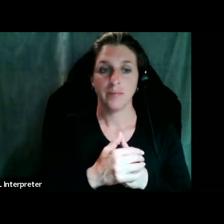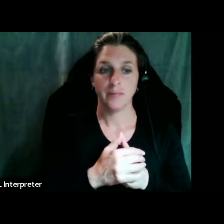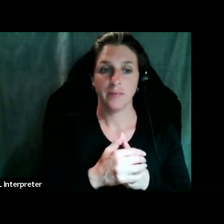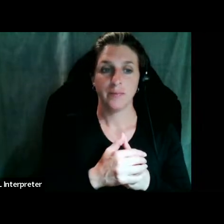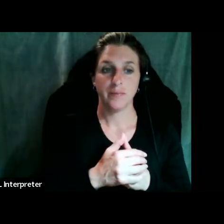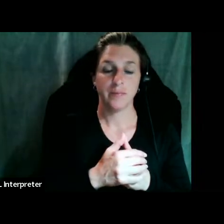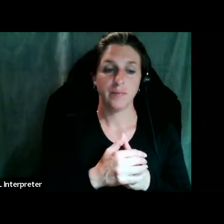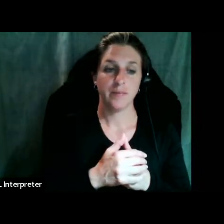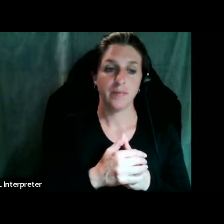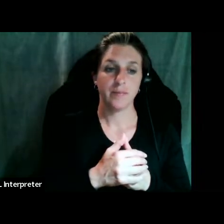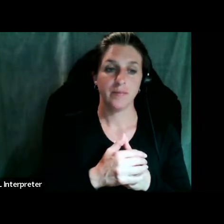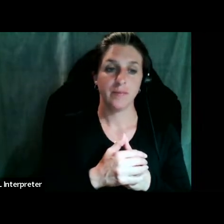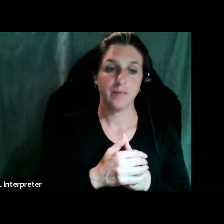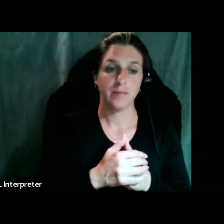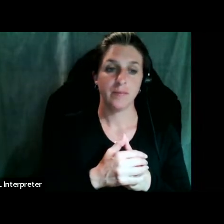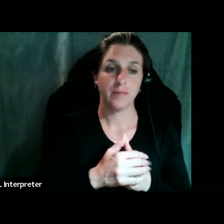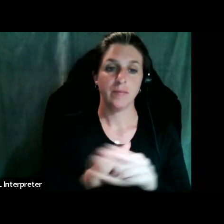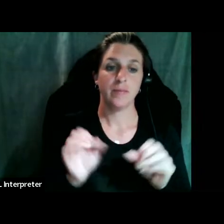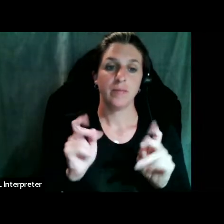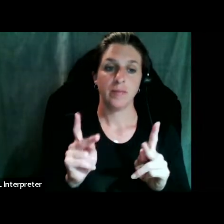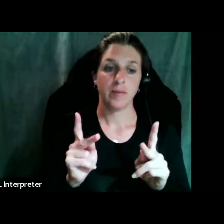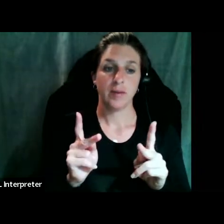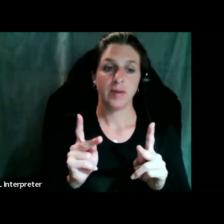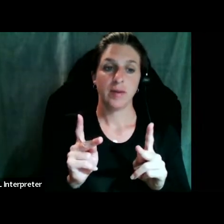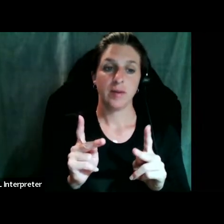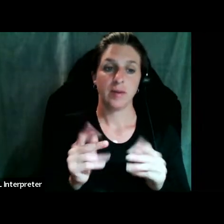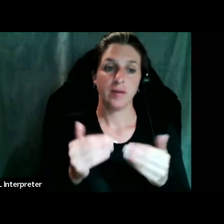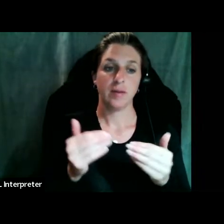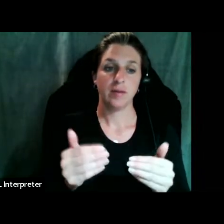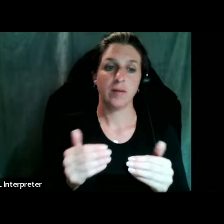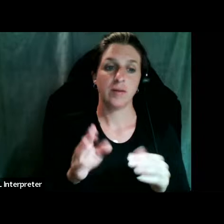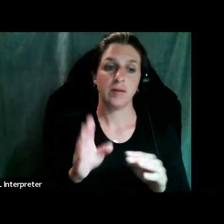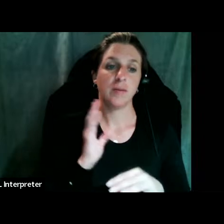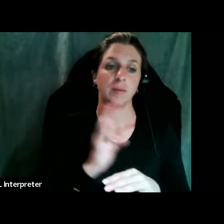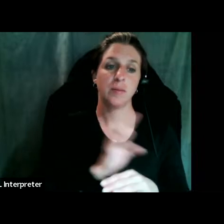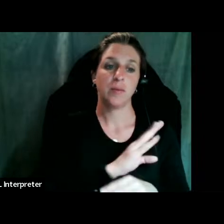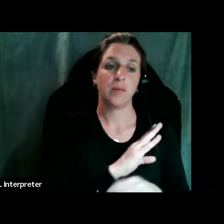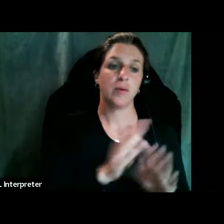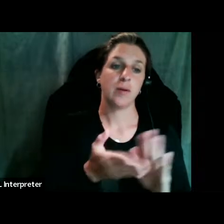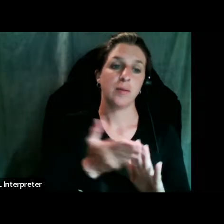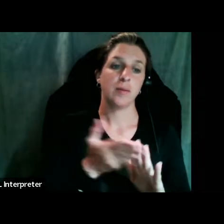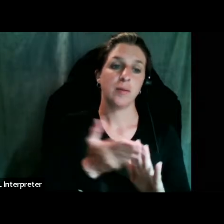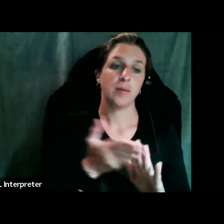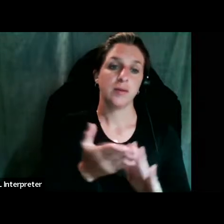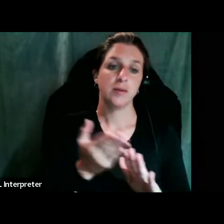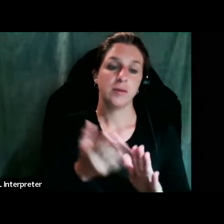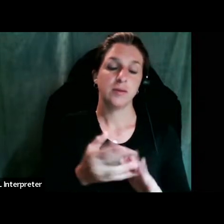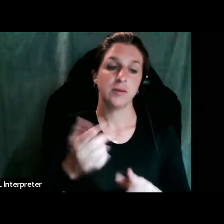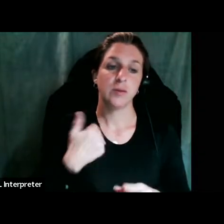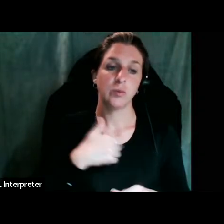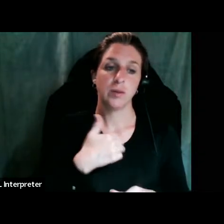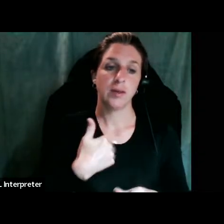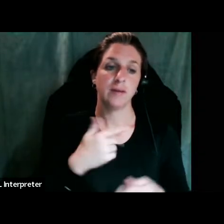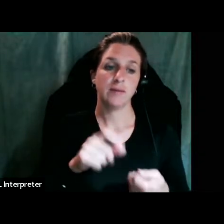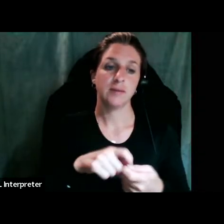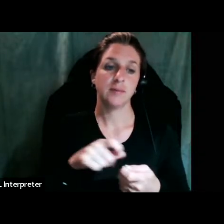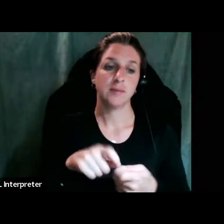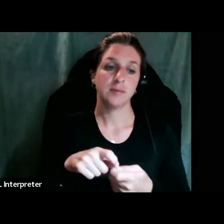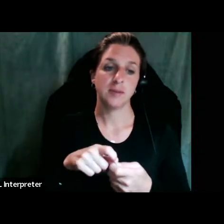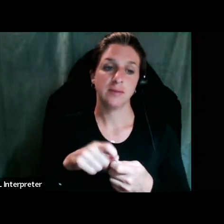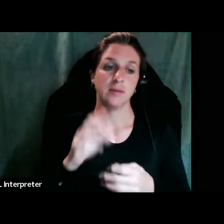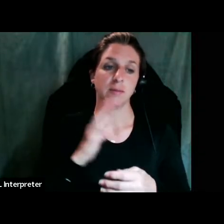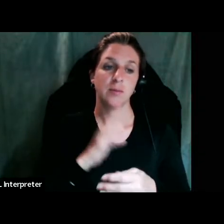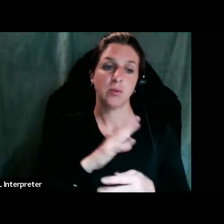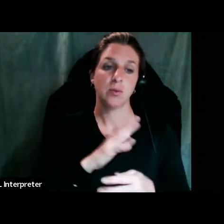Okay, going on to board operations. Yeah, we've got some specific board policies and